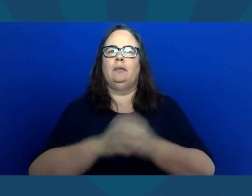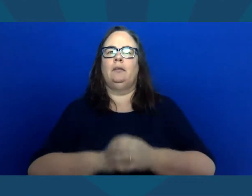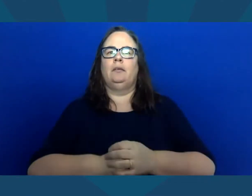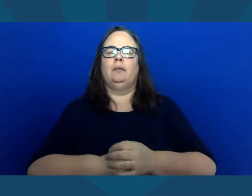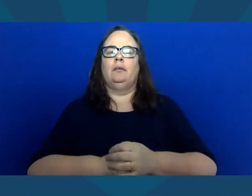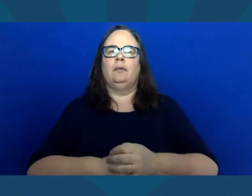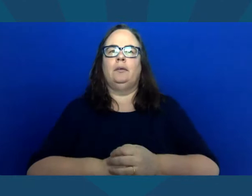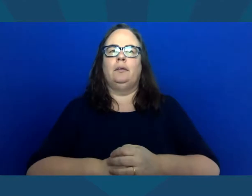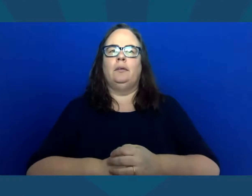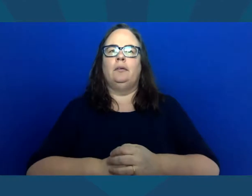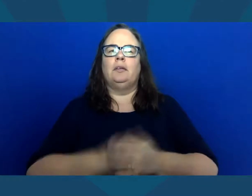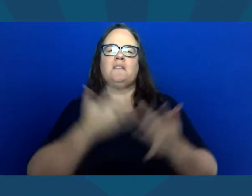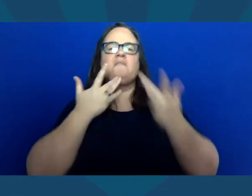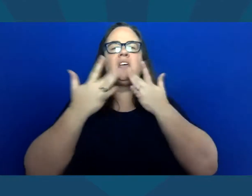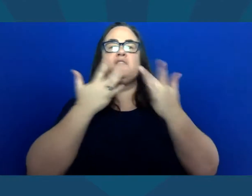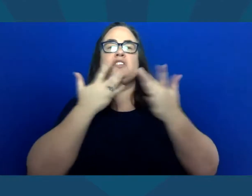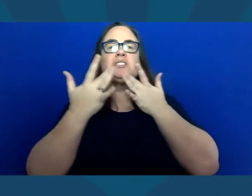collective well-being.